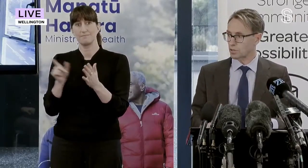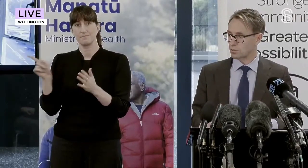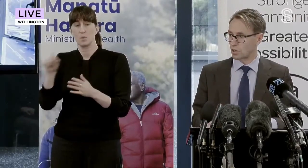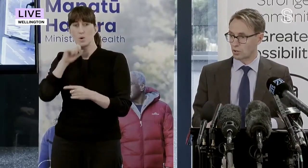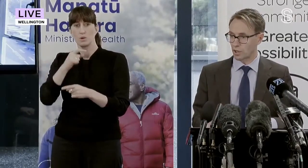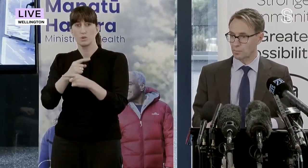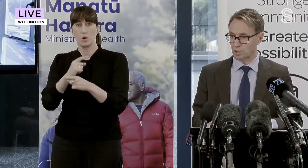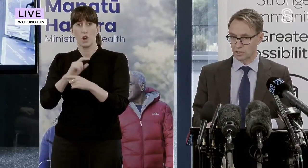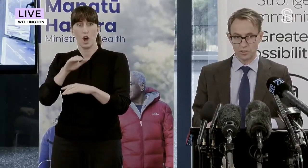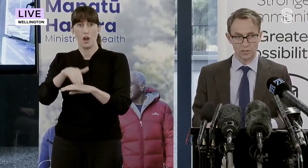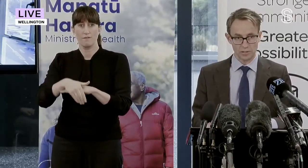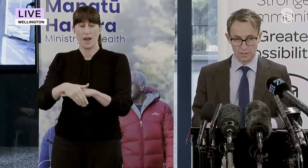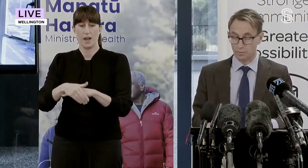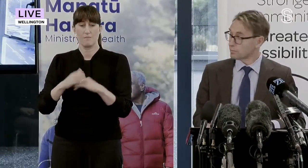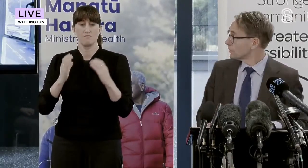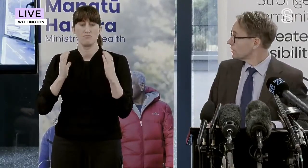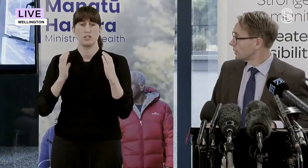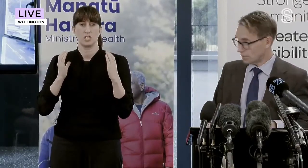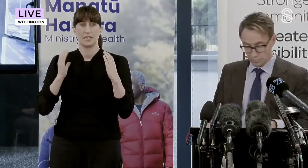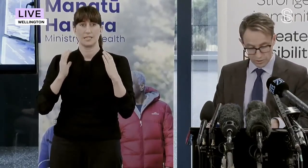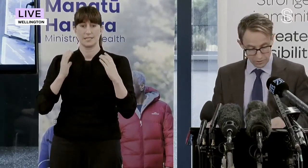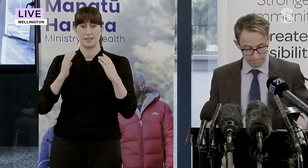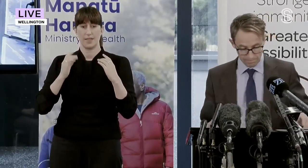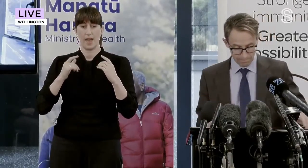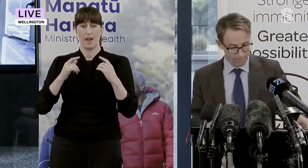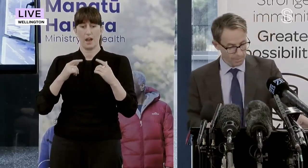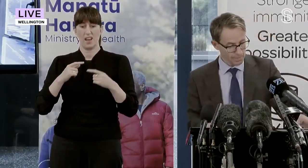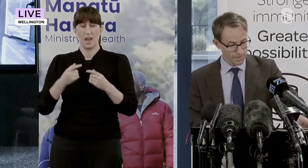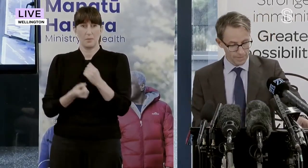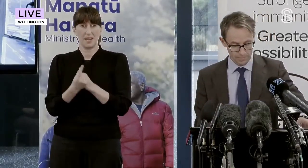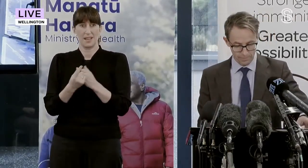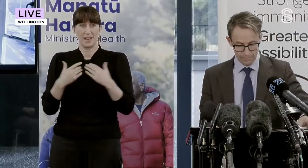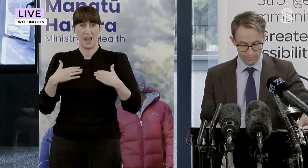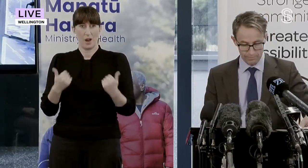response to ongoing pressures in the system. Pete, over to you.